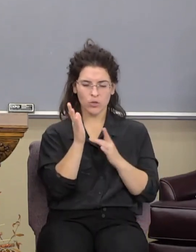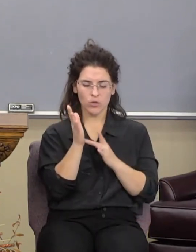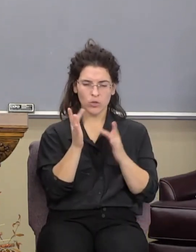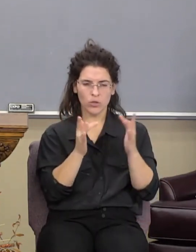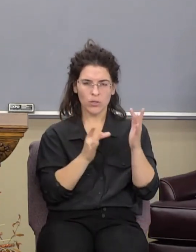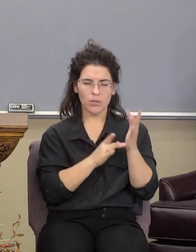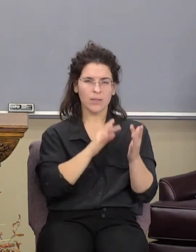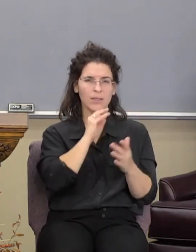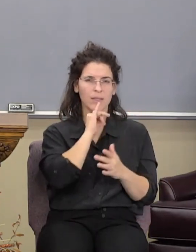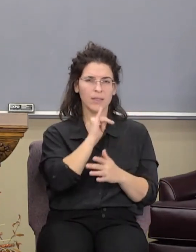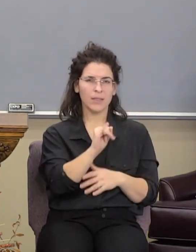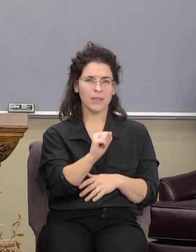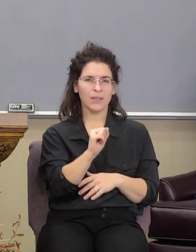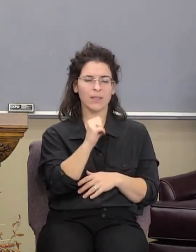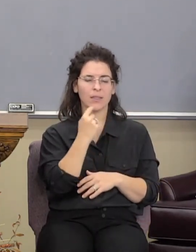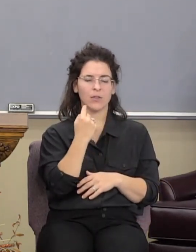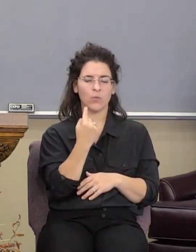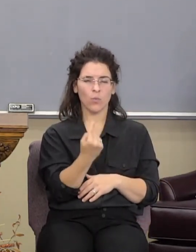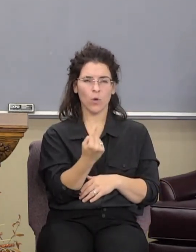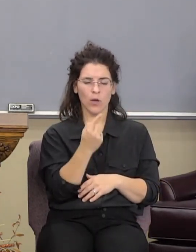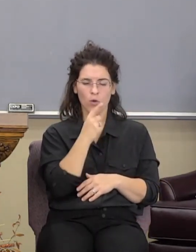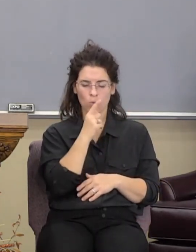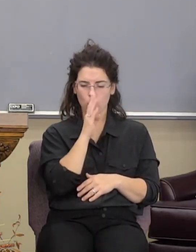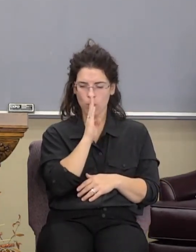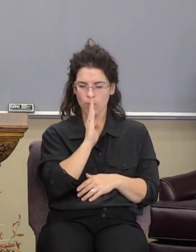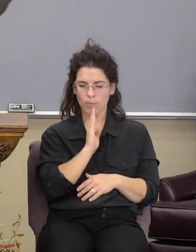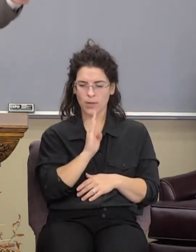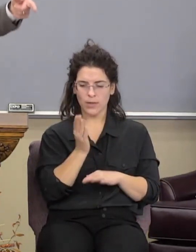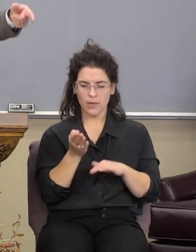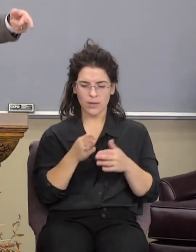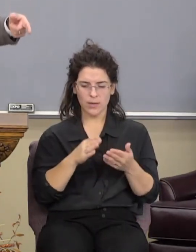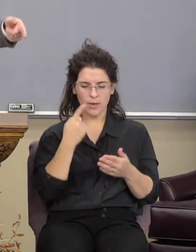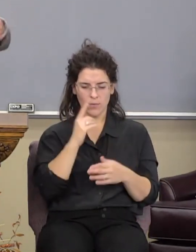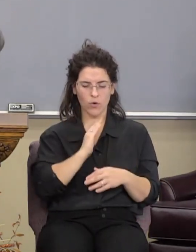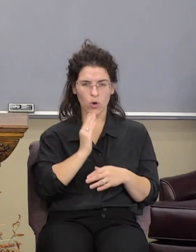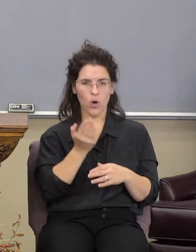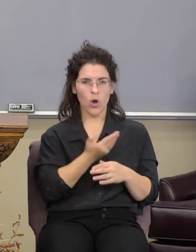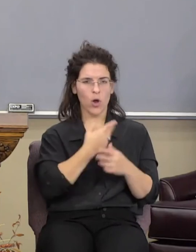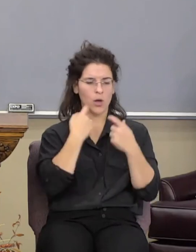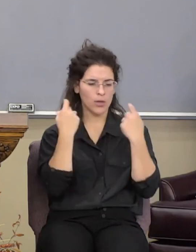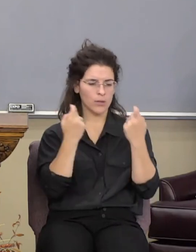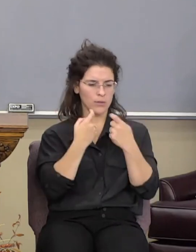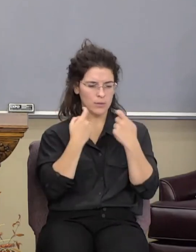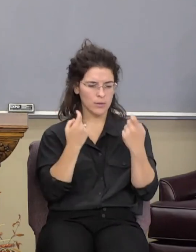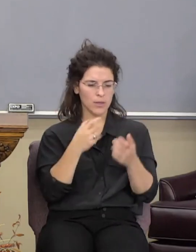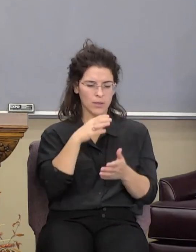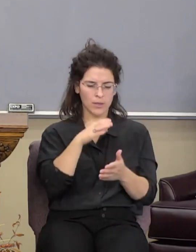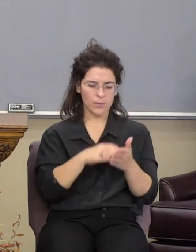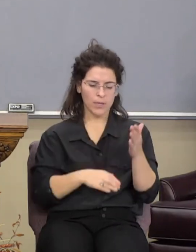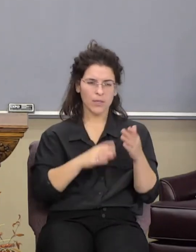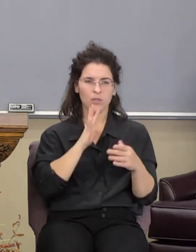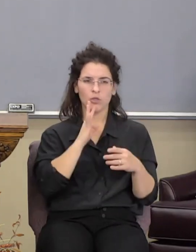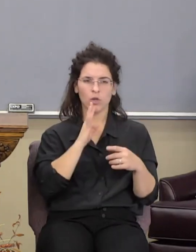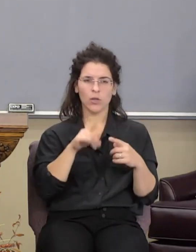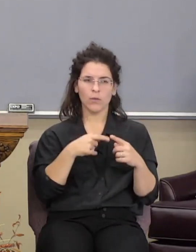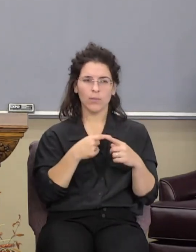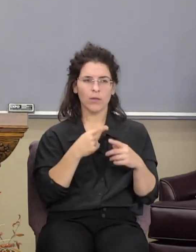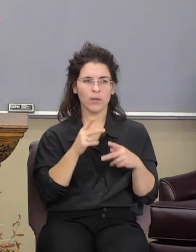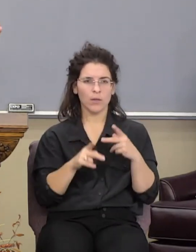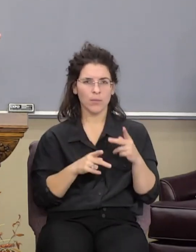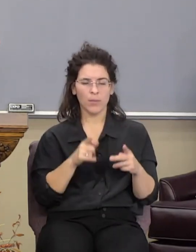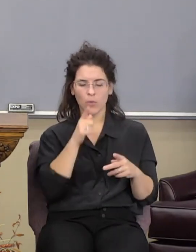is the one who in meekness died for our sins. This passage talks about those